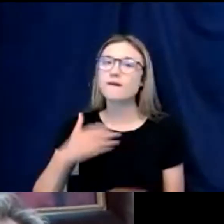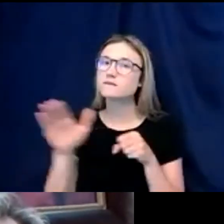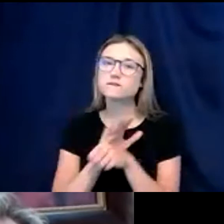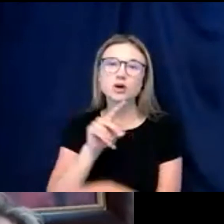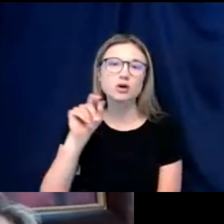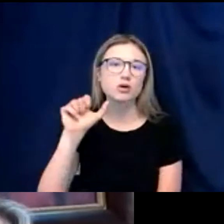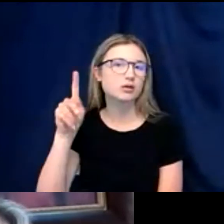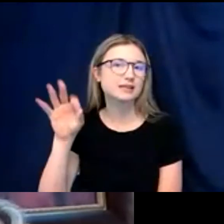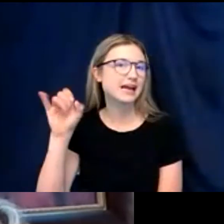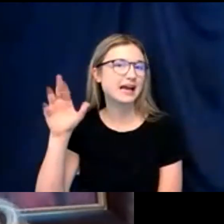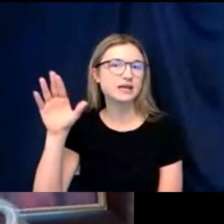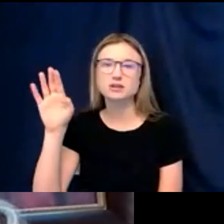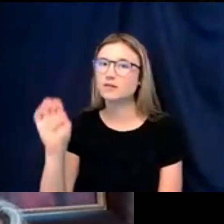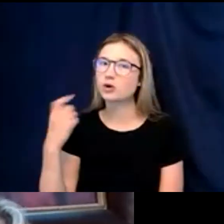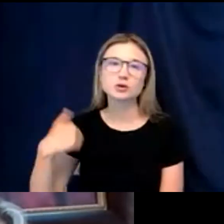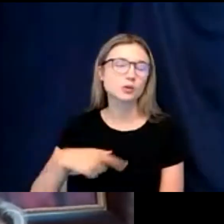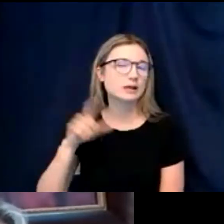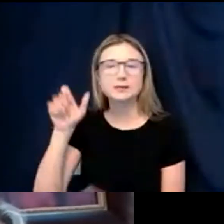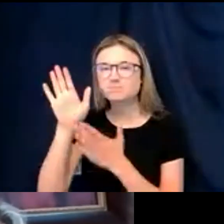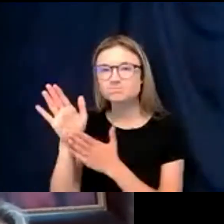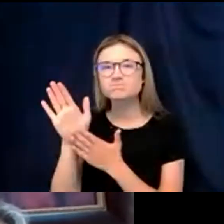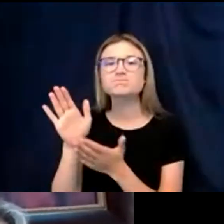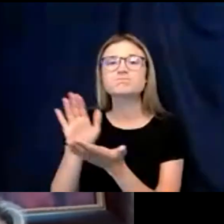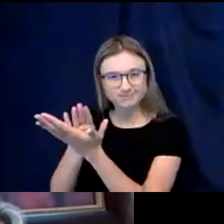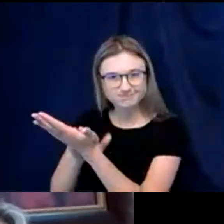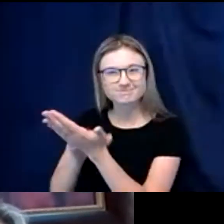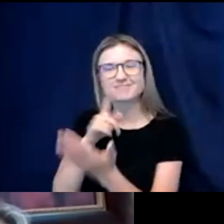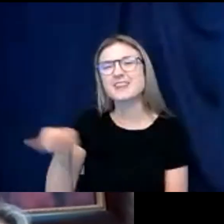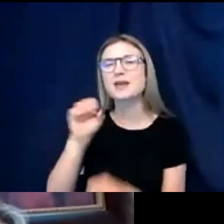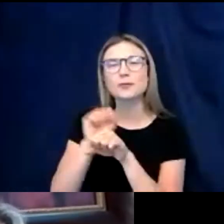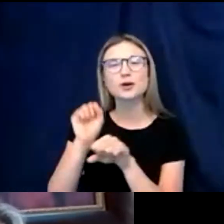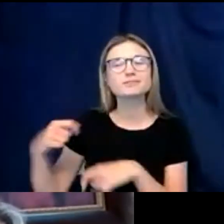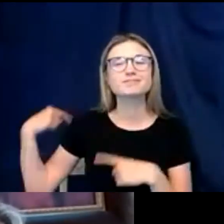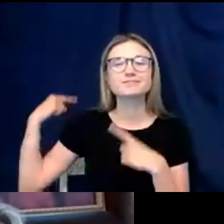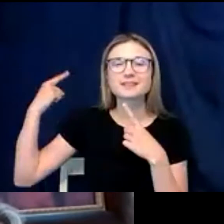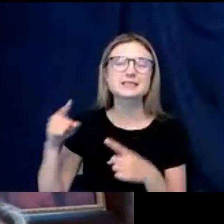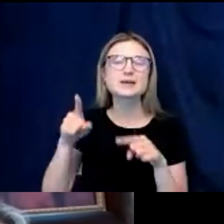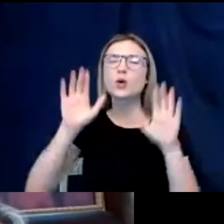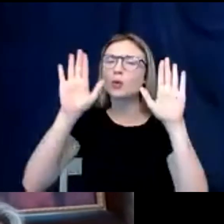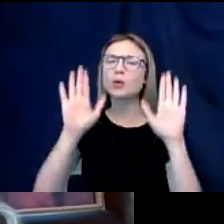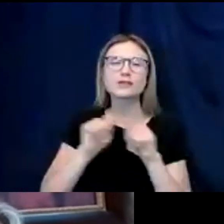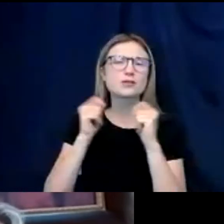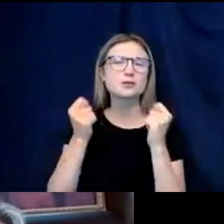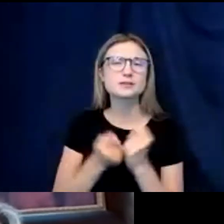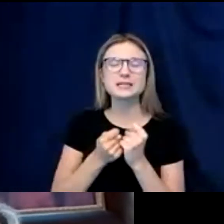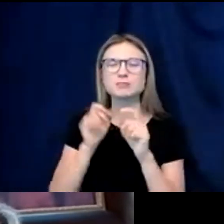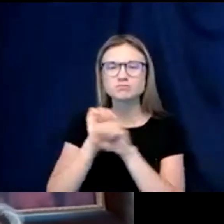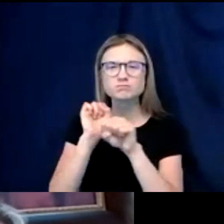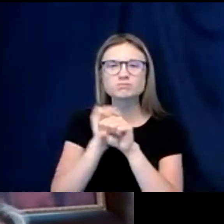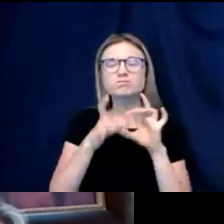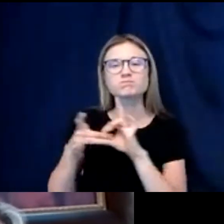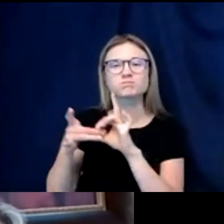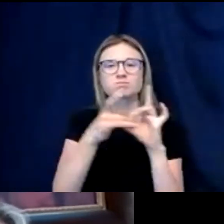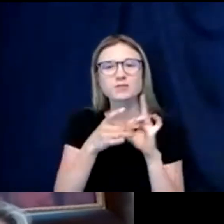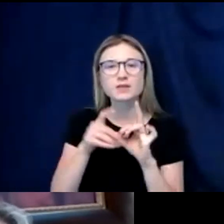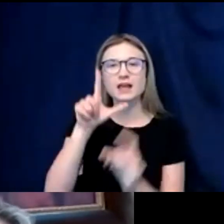in our task force. Everyone's been working very hard on this. It's been a wonderful team effort, from OCDD through Medicaid to the LSU